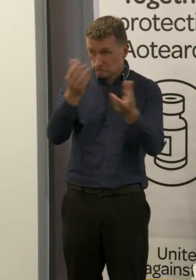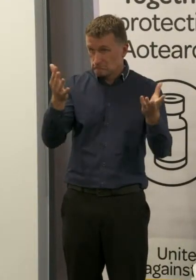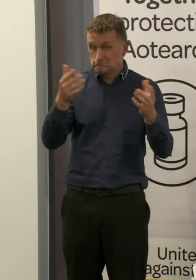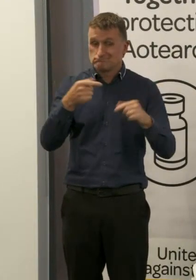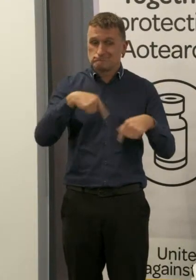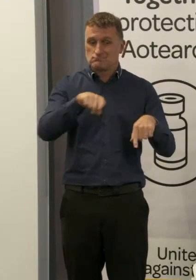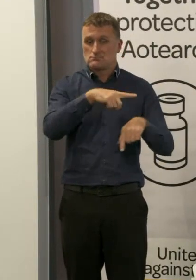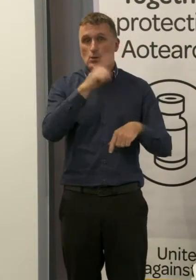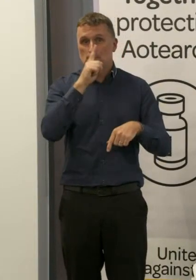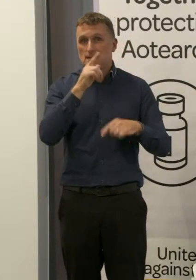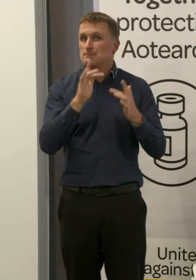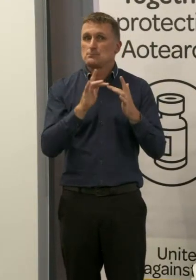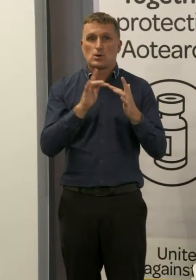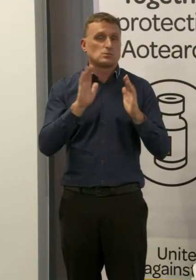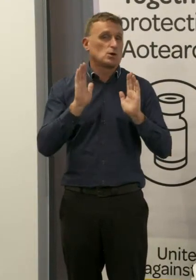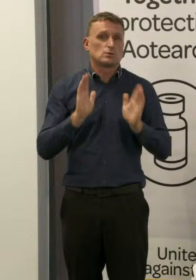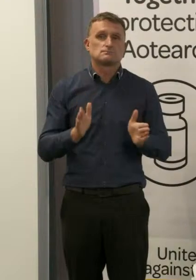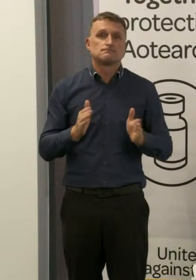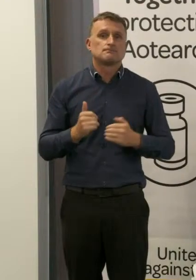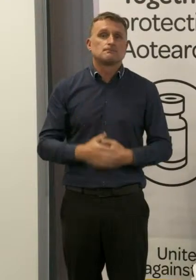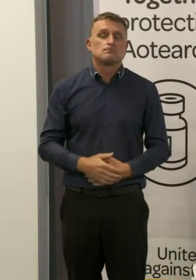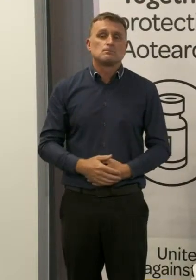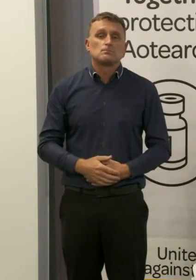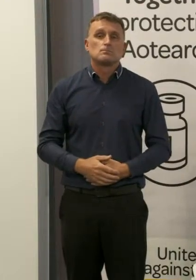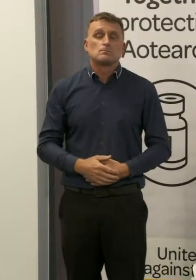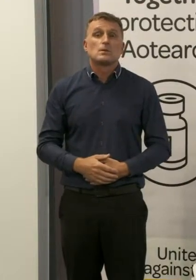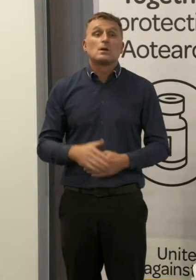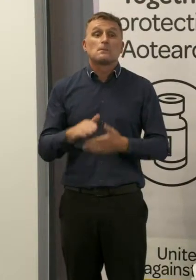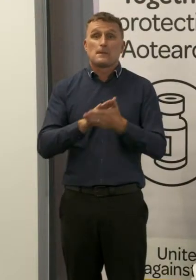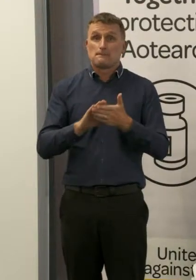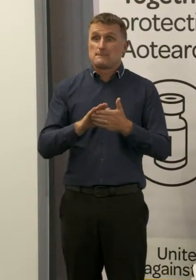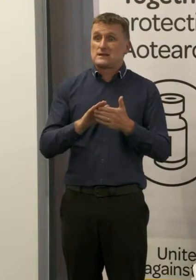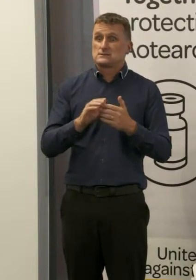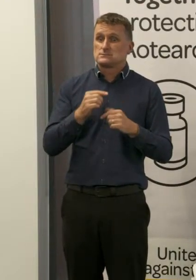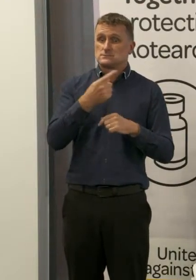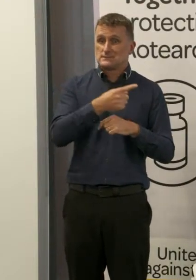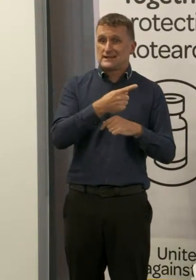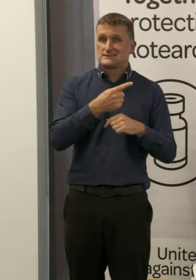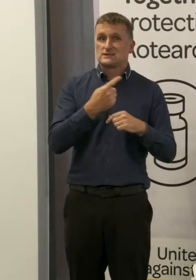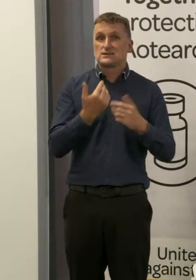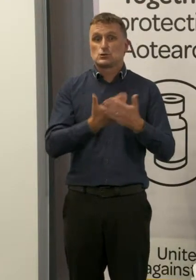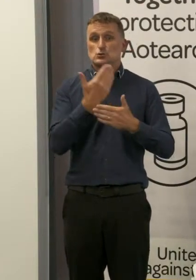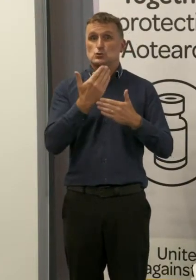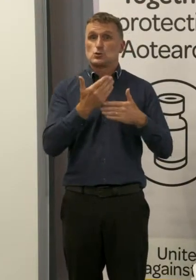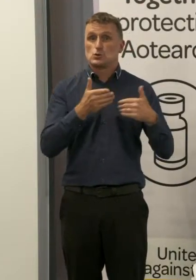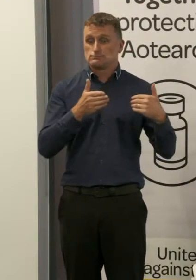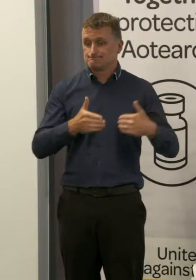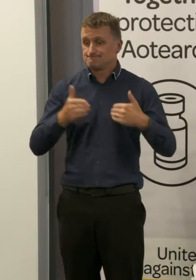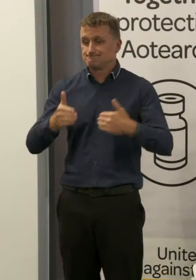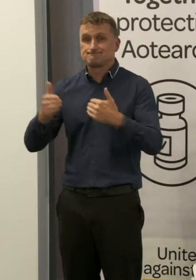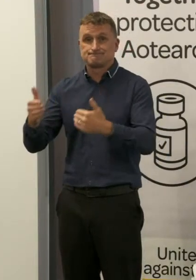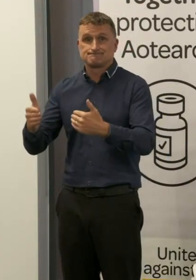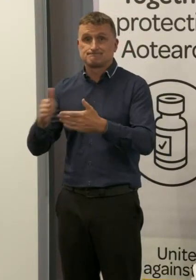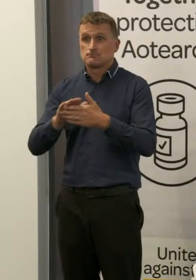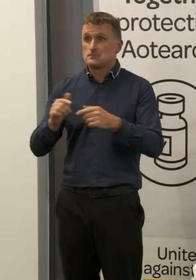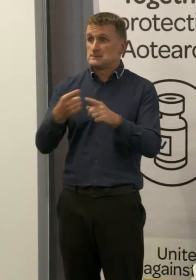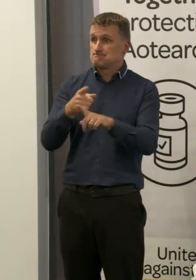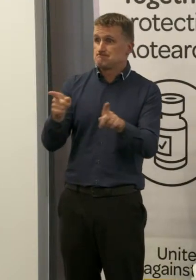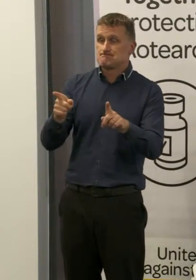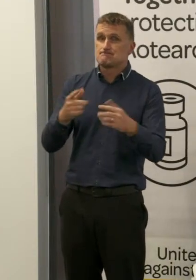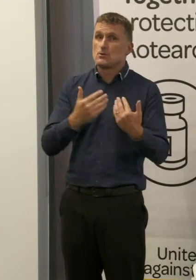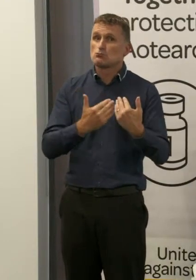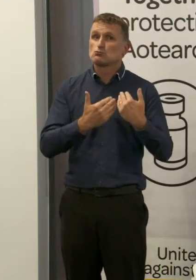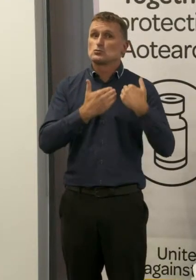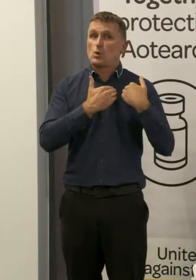contacts. This will rely on everybody doing what we've required really right through the last 2 years. Even if you're not